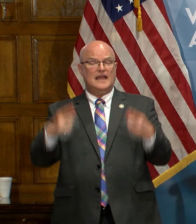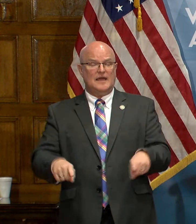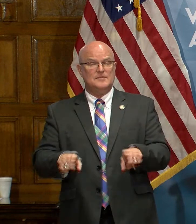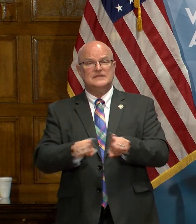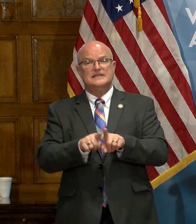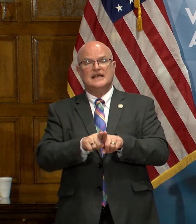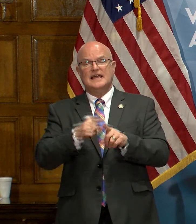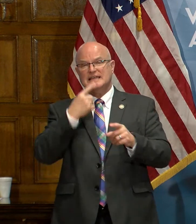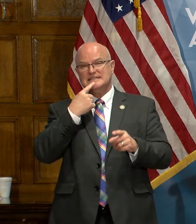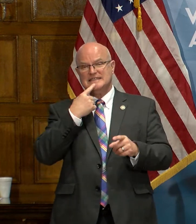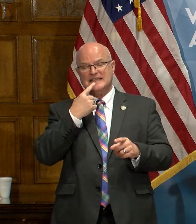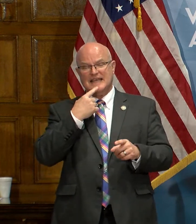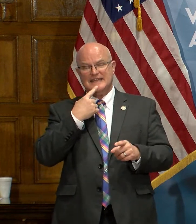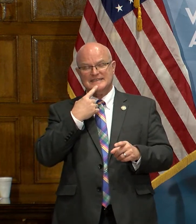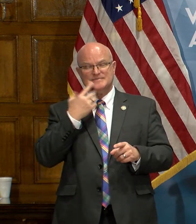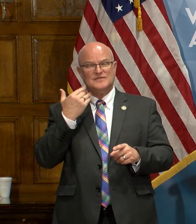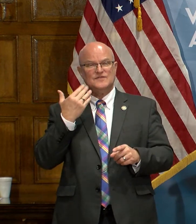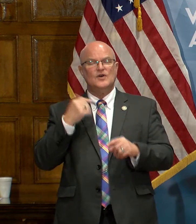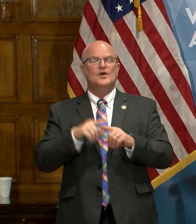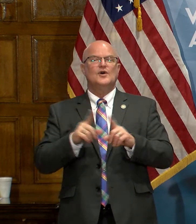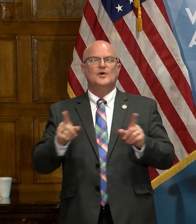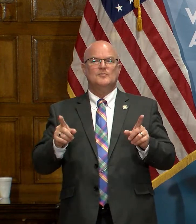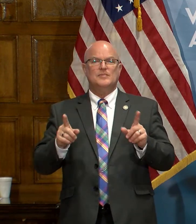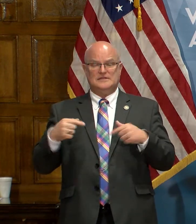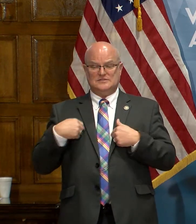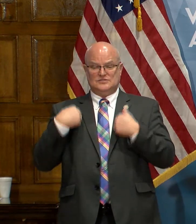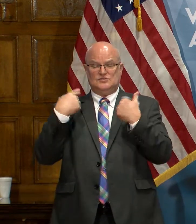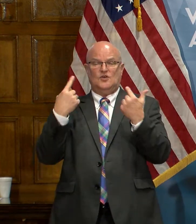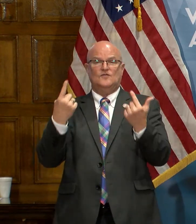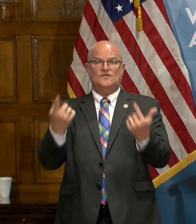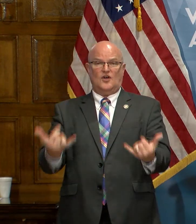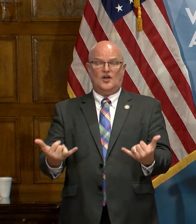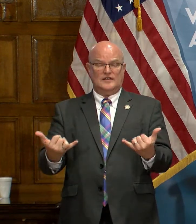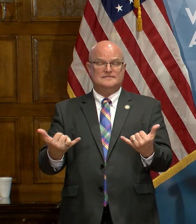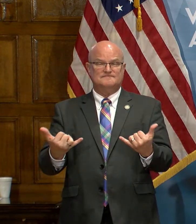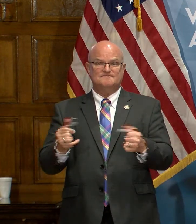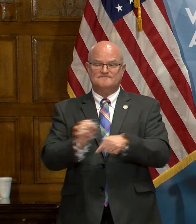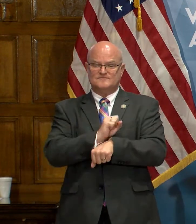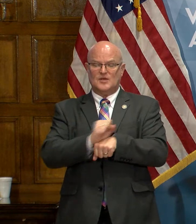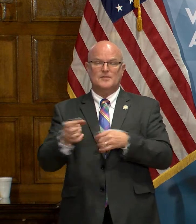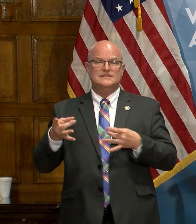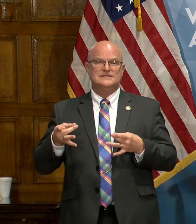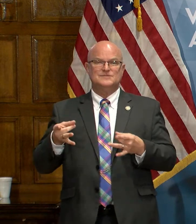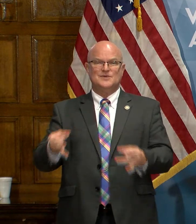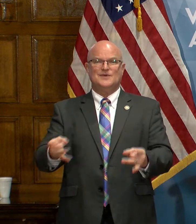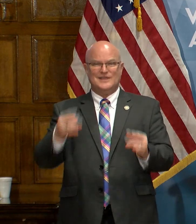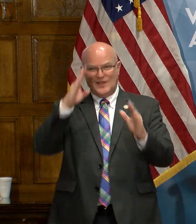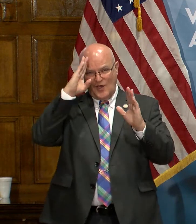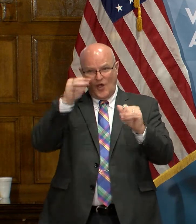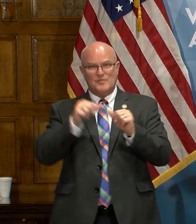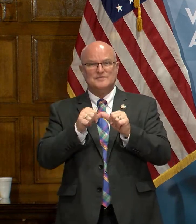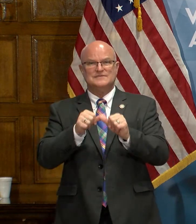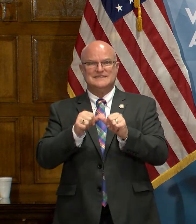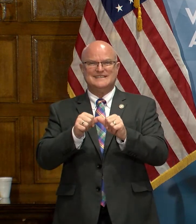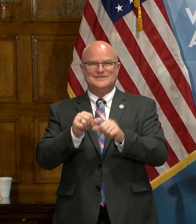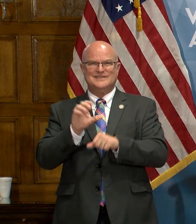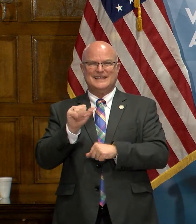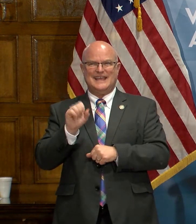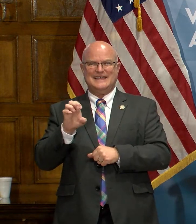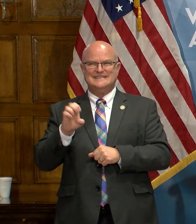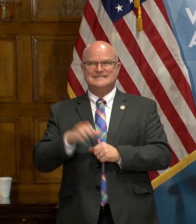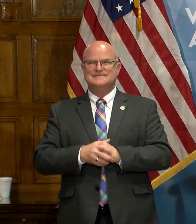as indicated. But so far it's operated smoothly, and I hope that will continue to be the